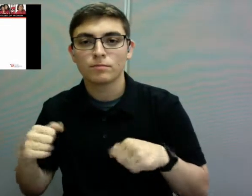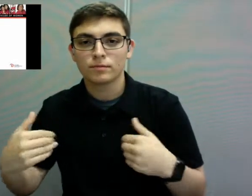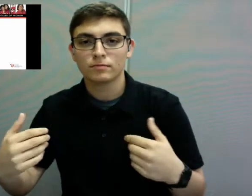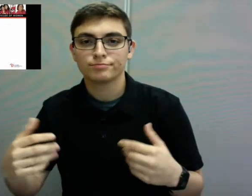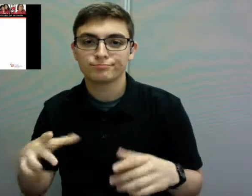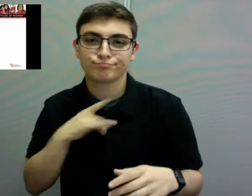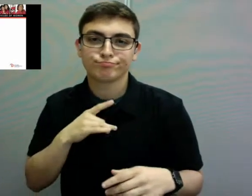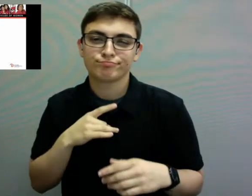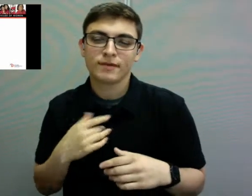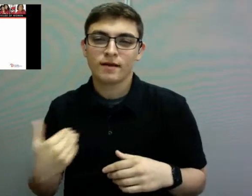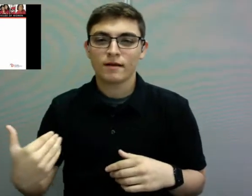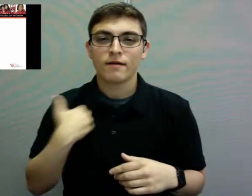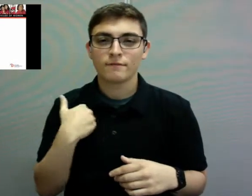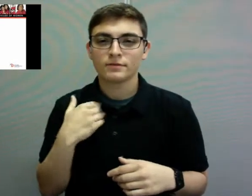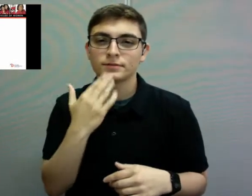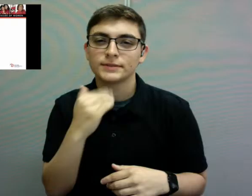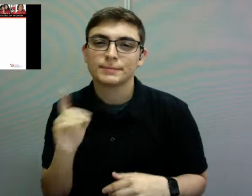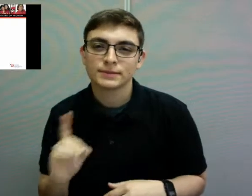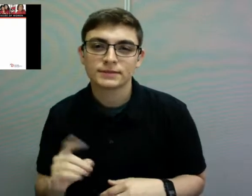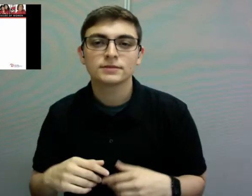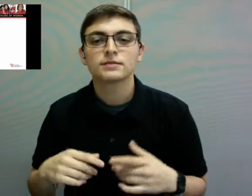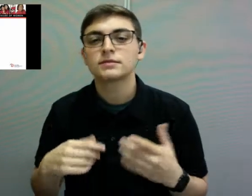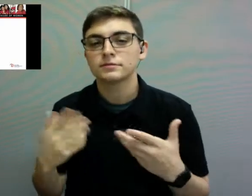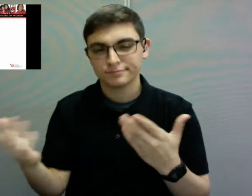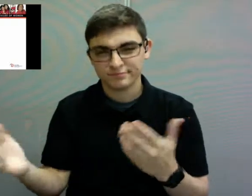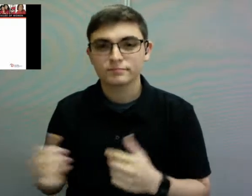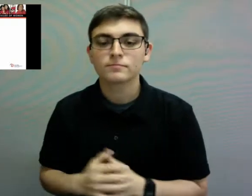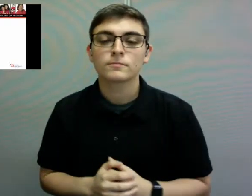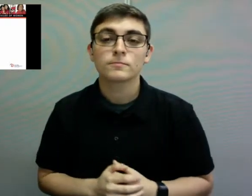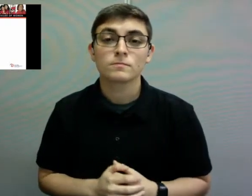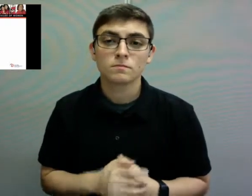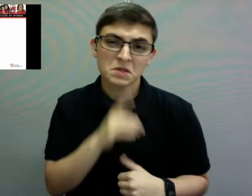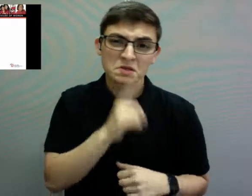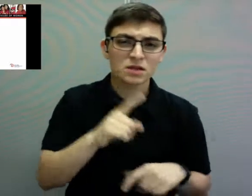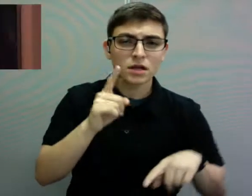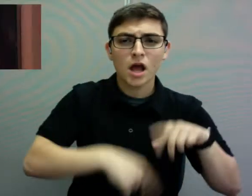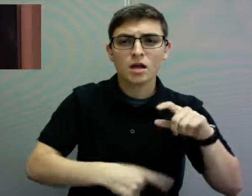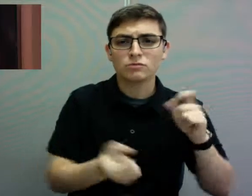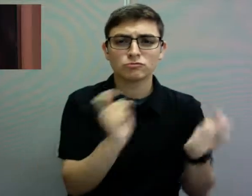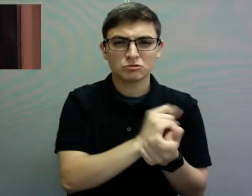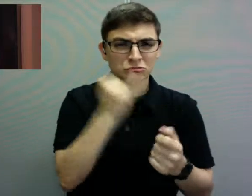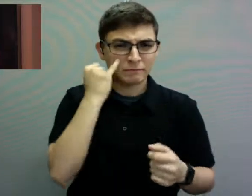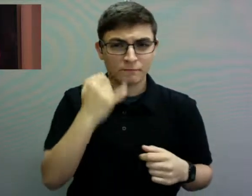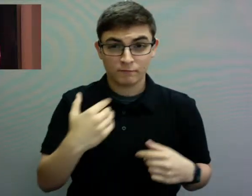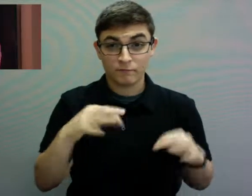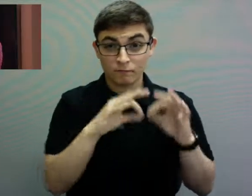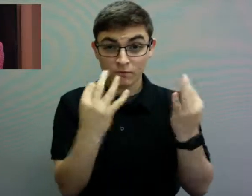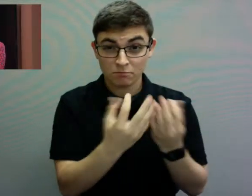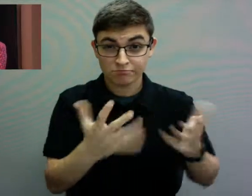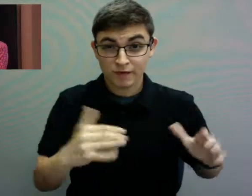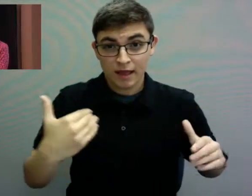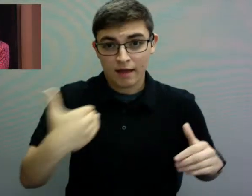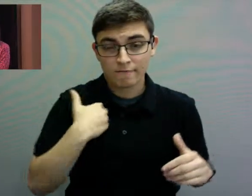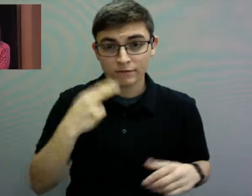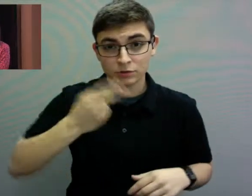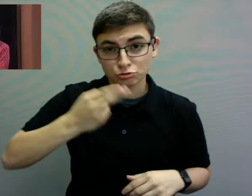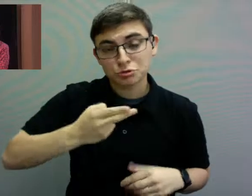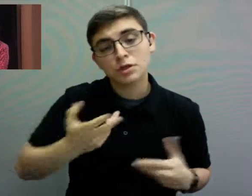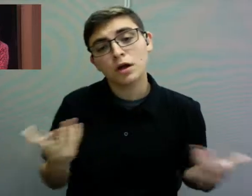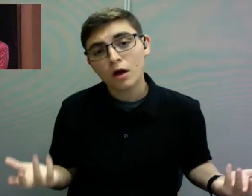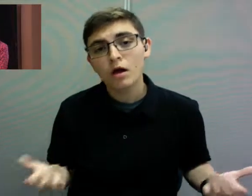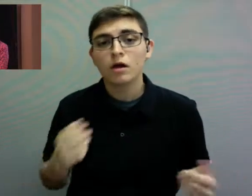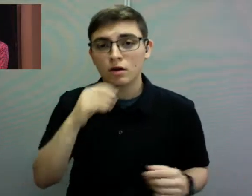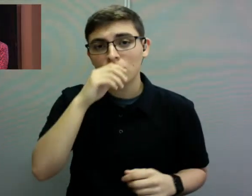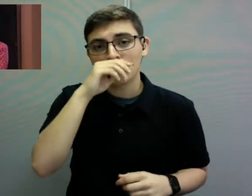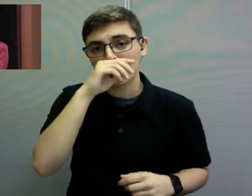can't really control. You can't control if you have a family history of early heart disease. It's unfortunate, but some people have a significant heart